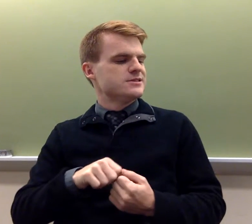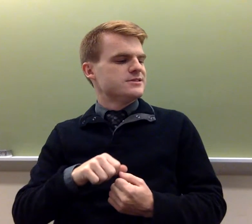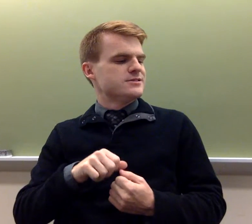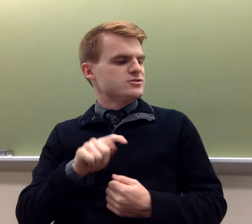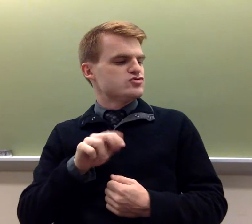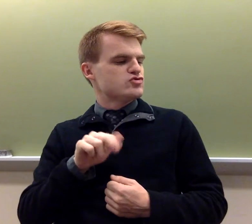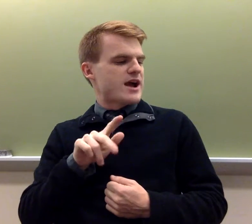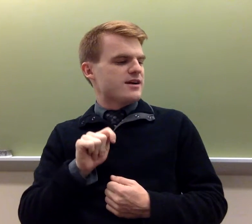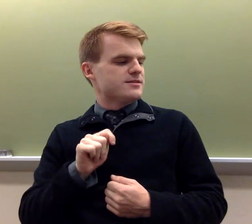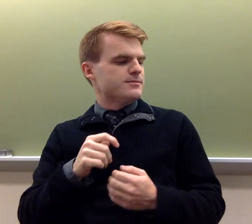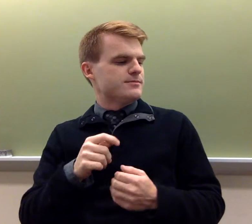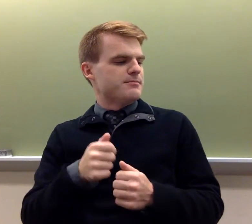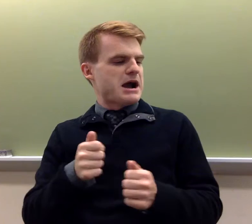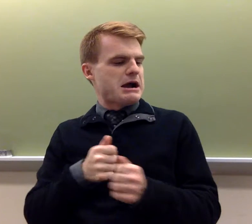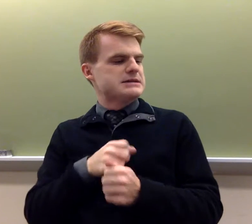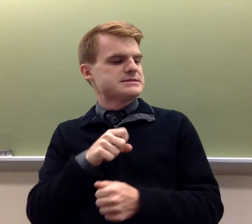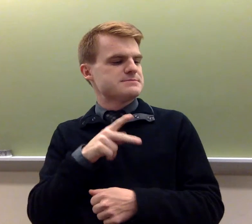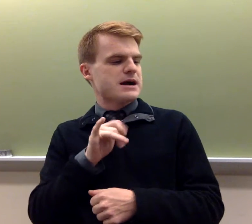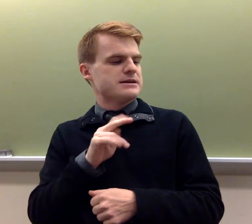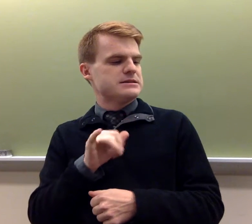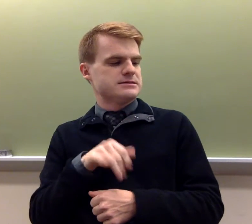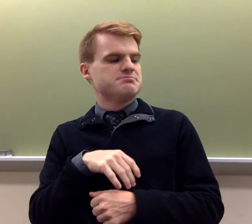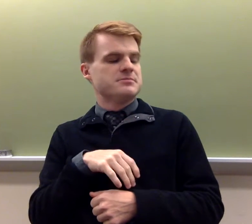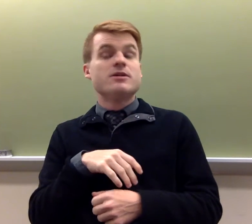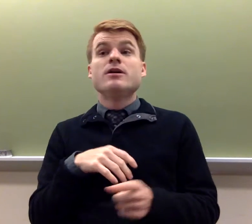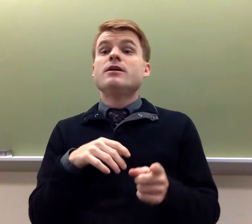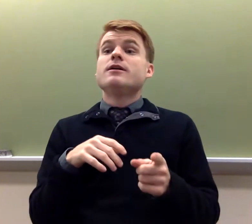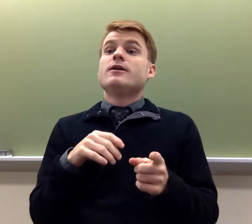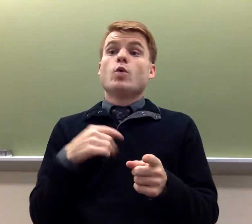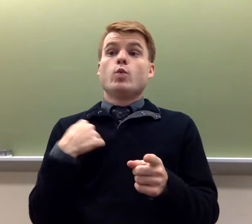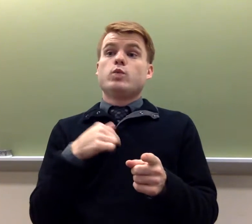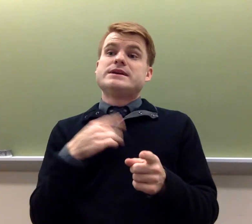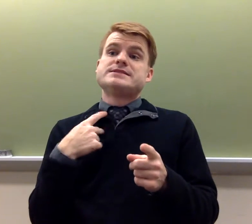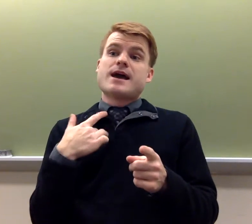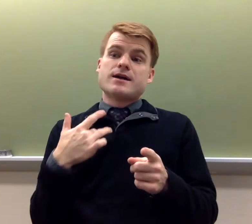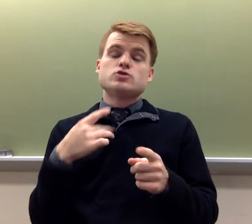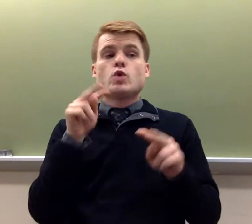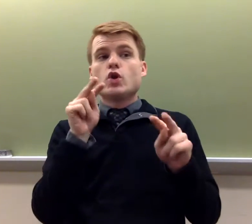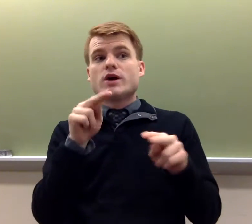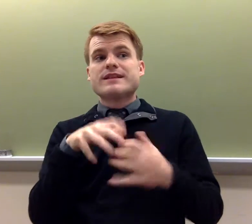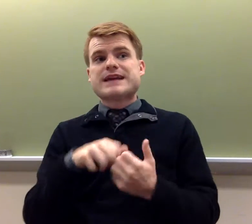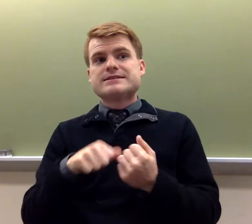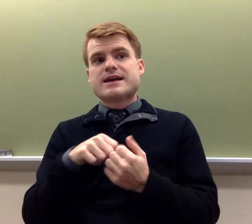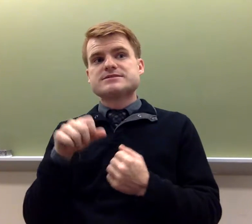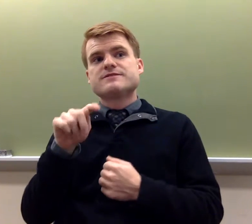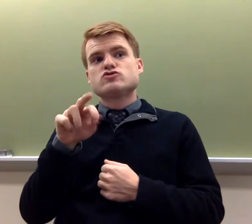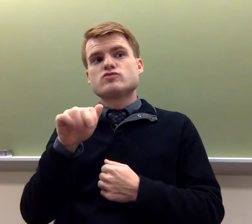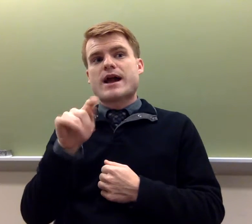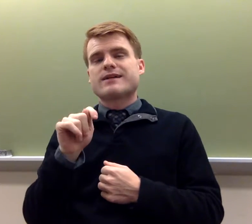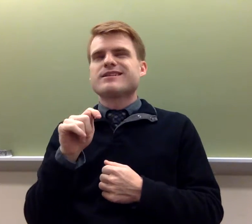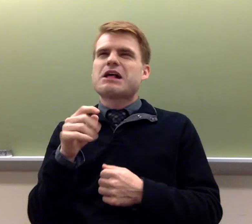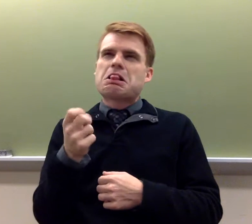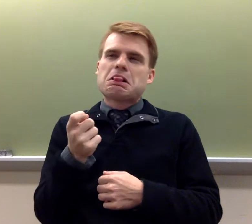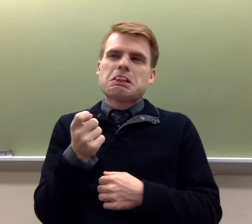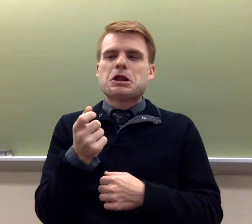tract behind spiny, we tend to look at the digestive tract, I think, a little erroneously. And